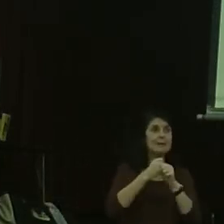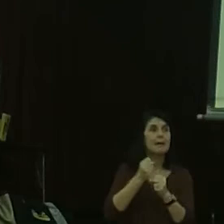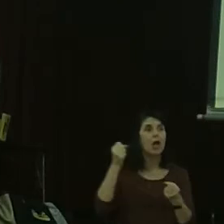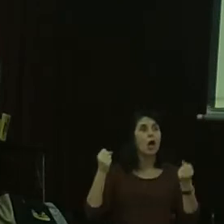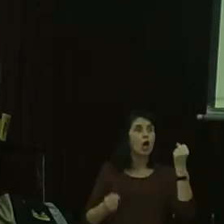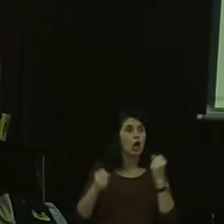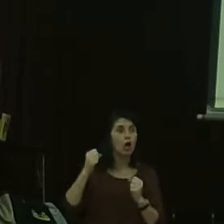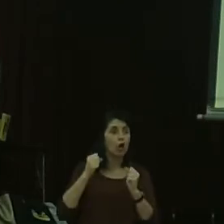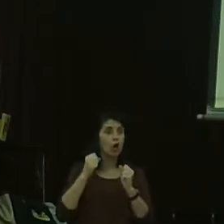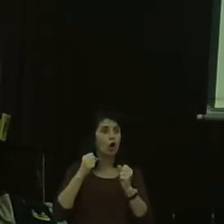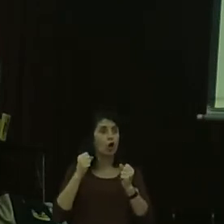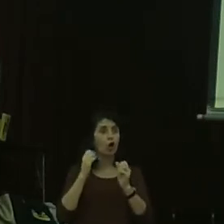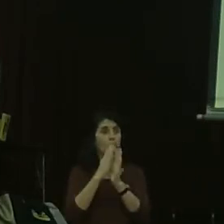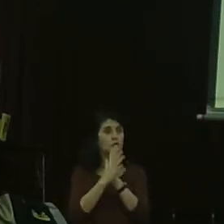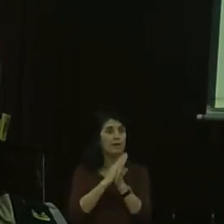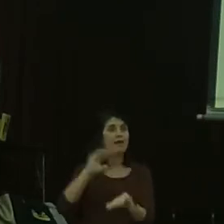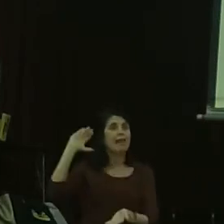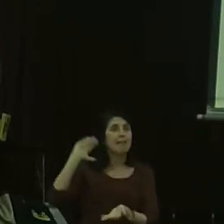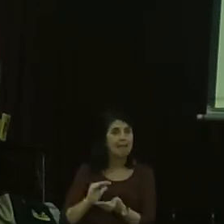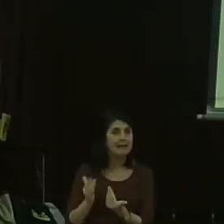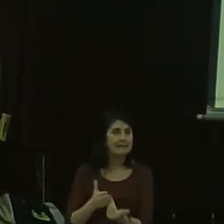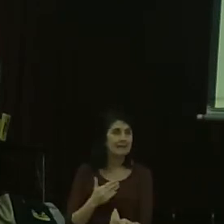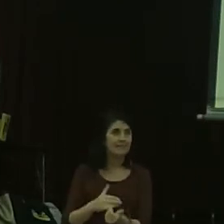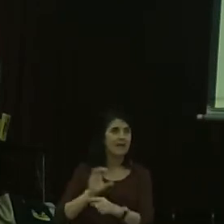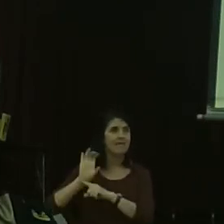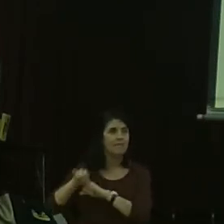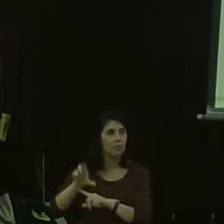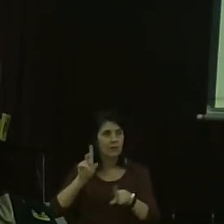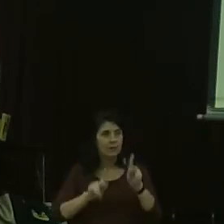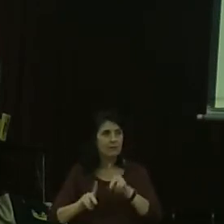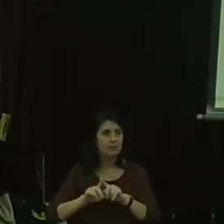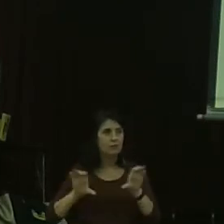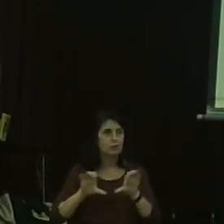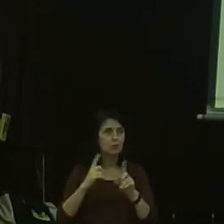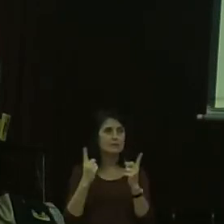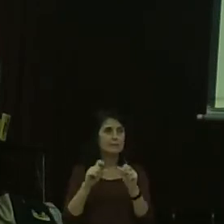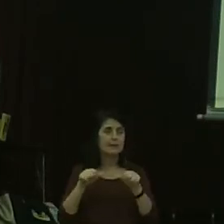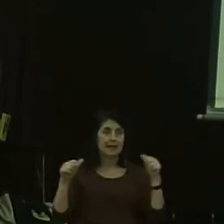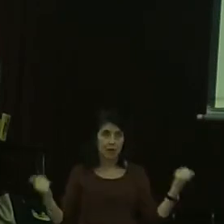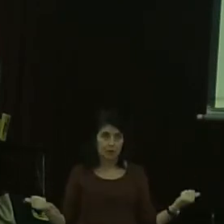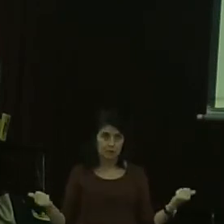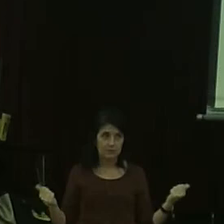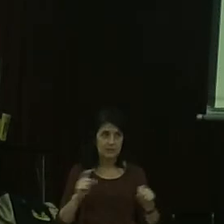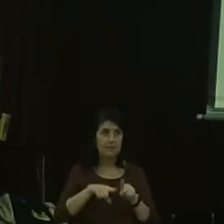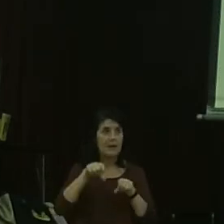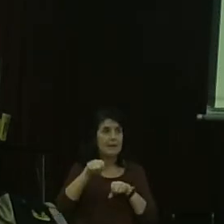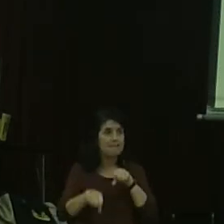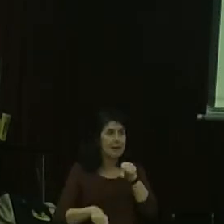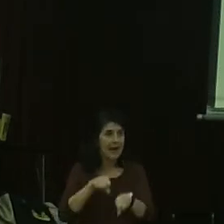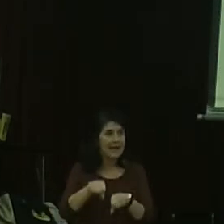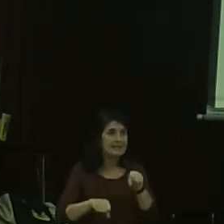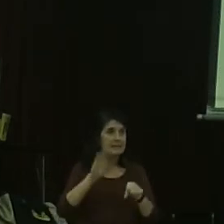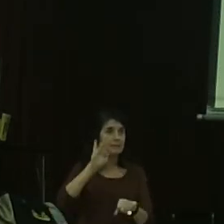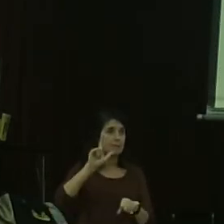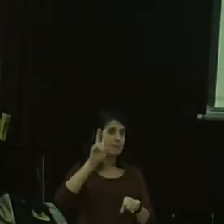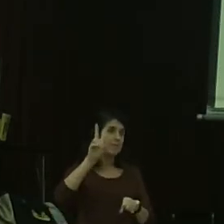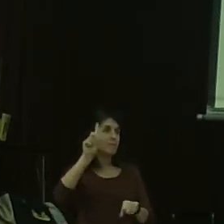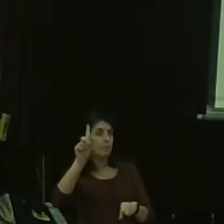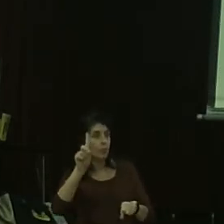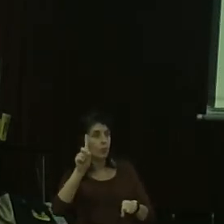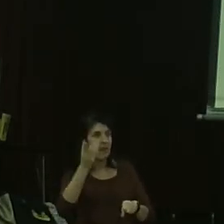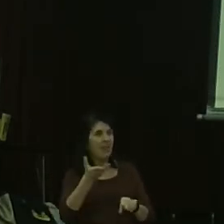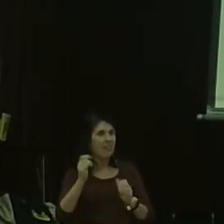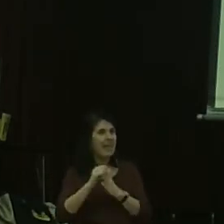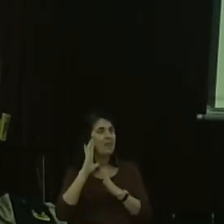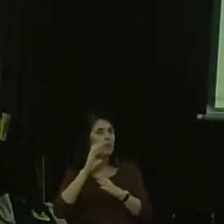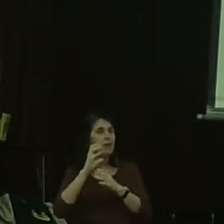traffic less convenient, forcing people to do something else. But bicycle boulevards, things that get people